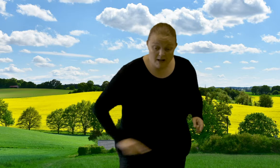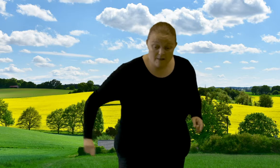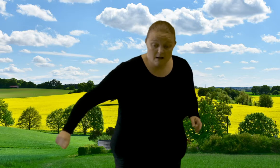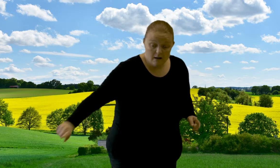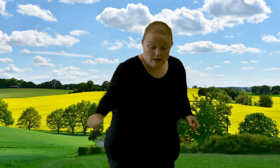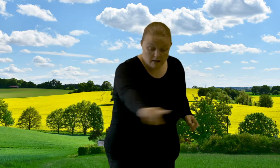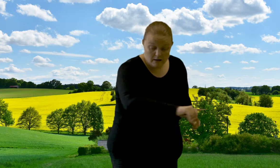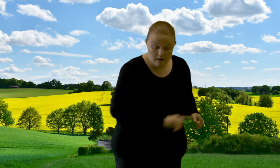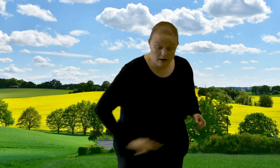in the...